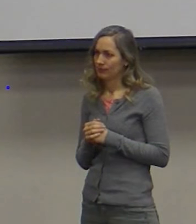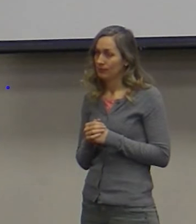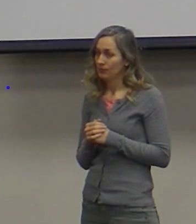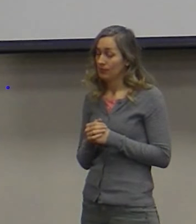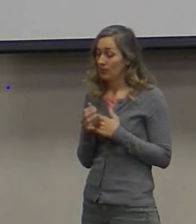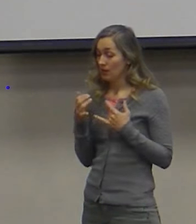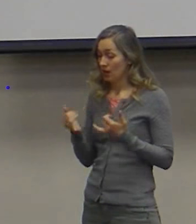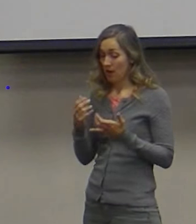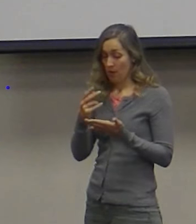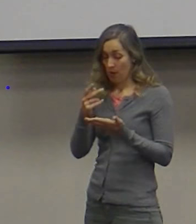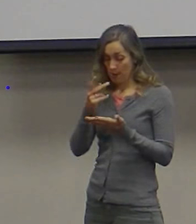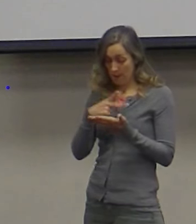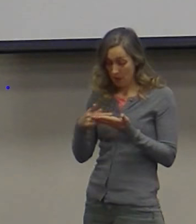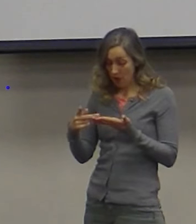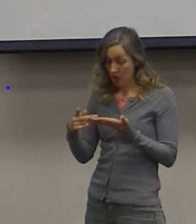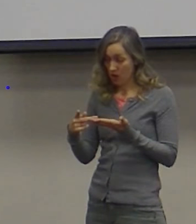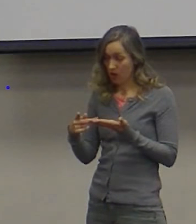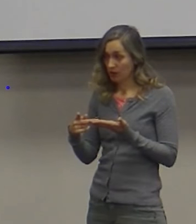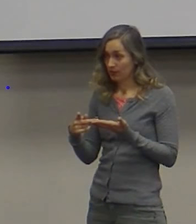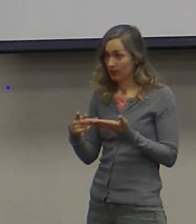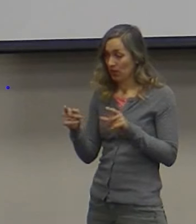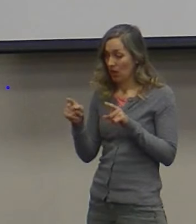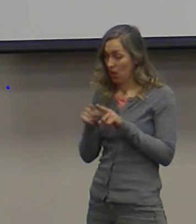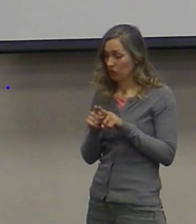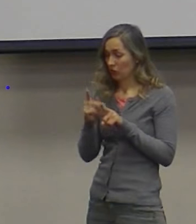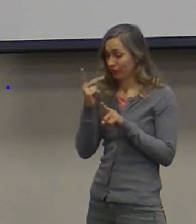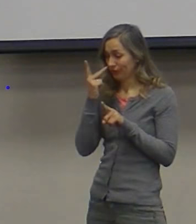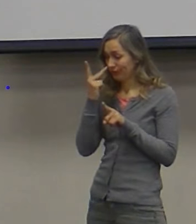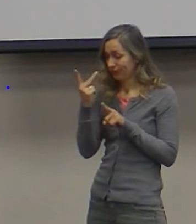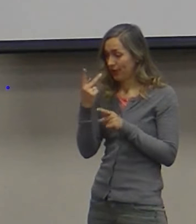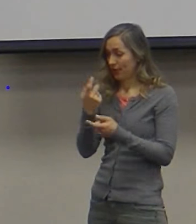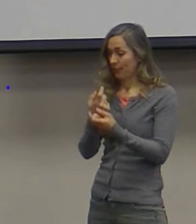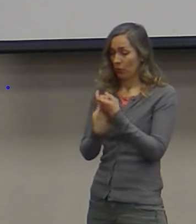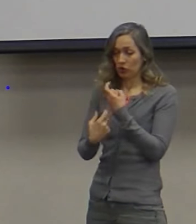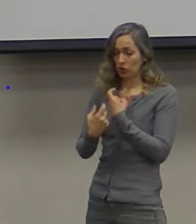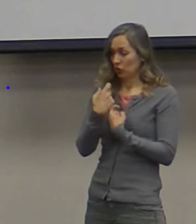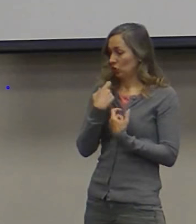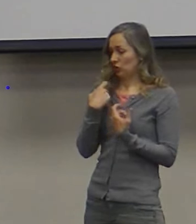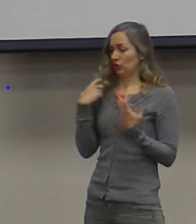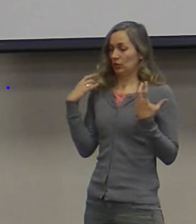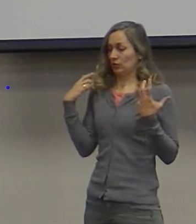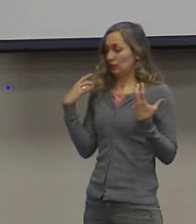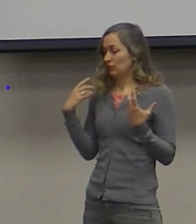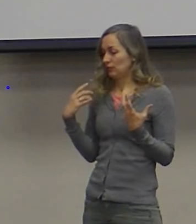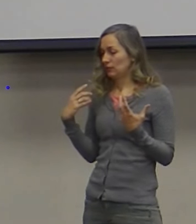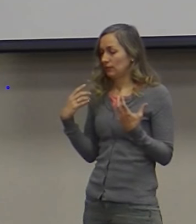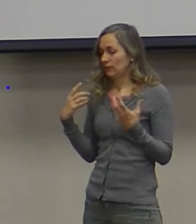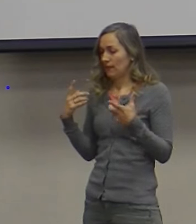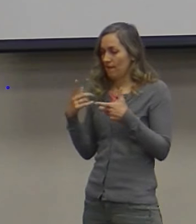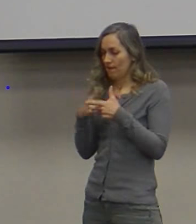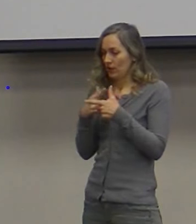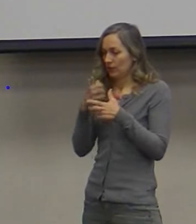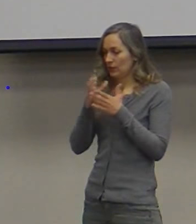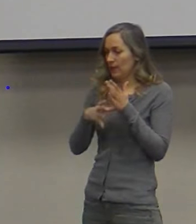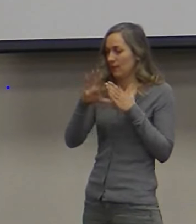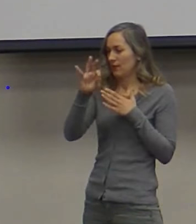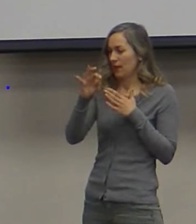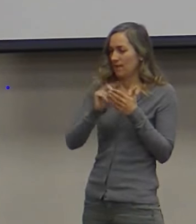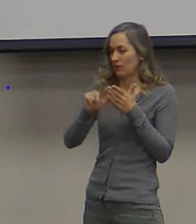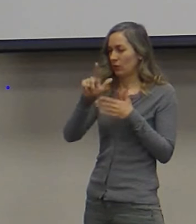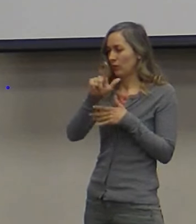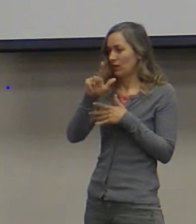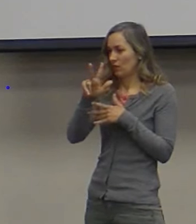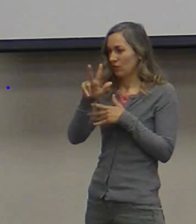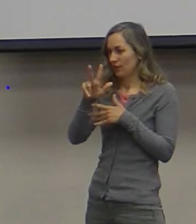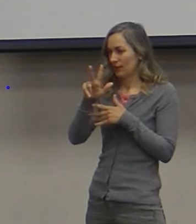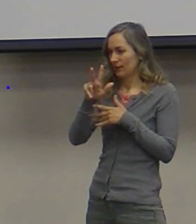Now, Paul also saw persecution after he first converted in chapter 9 and verse 23, and